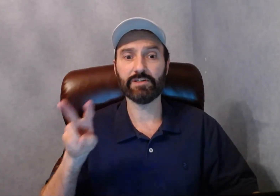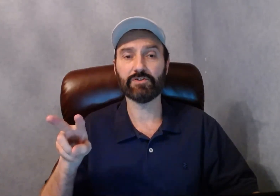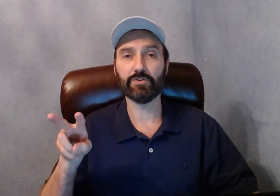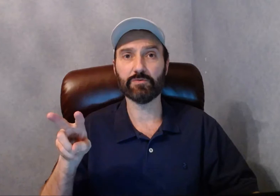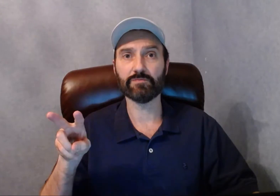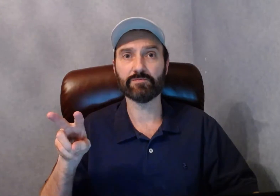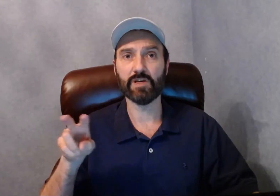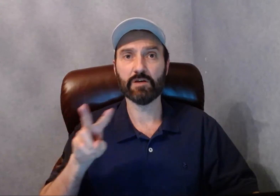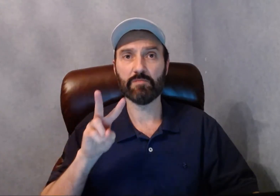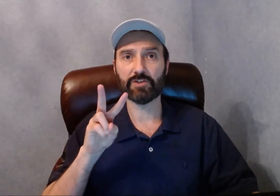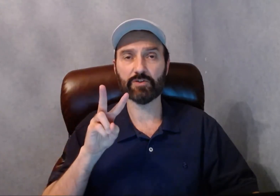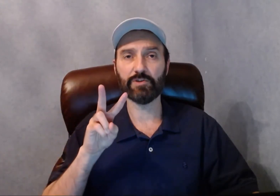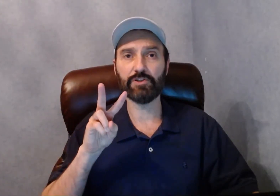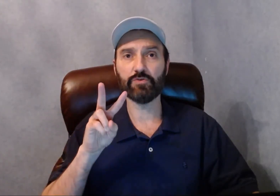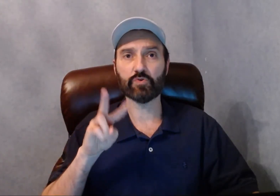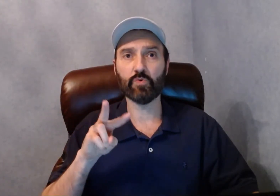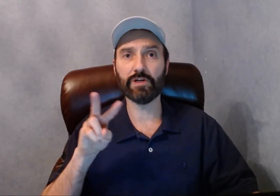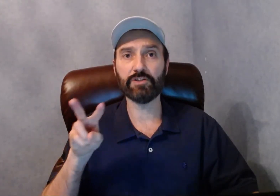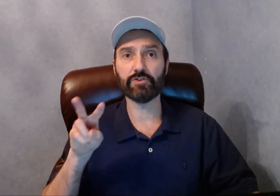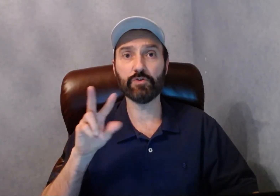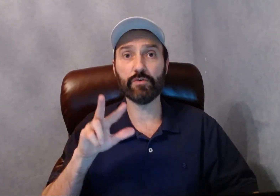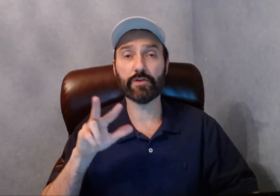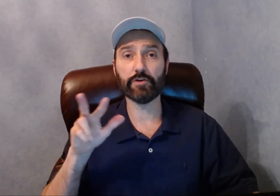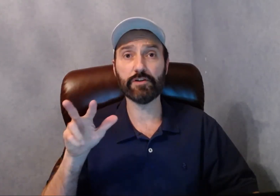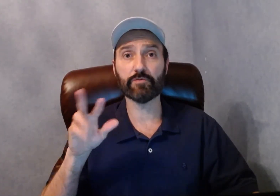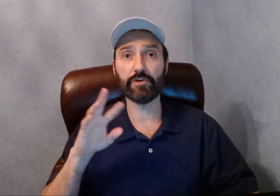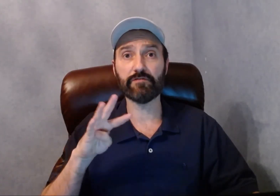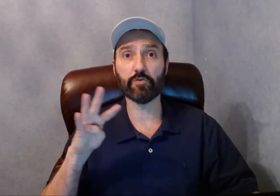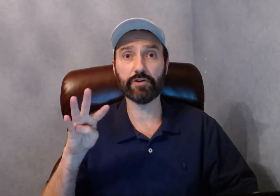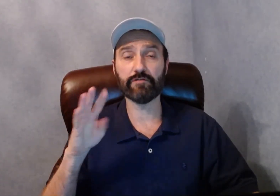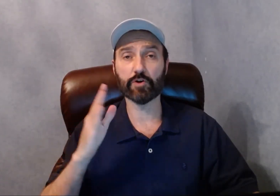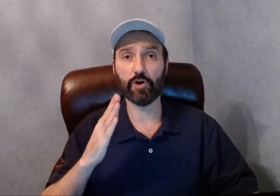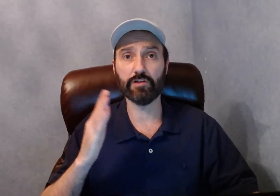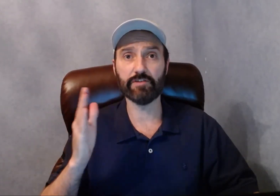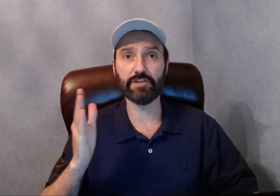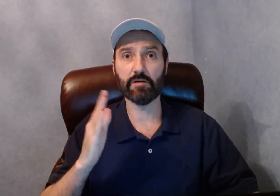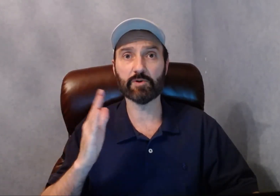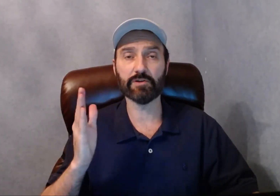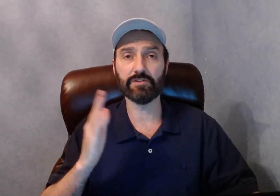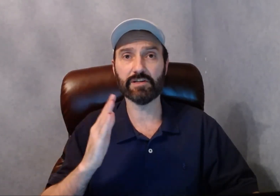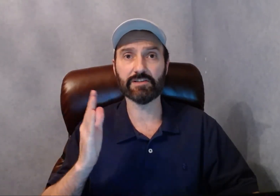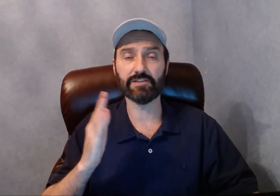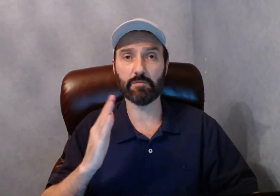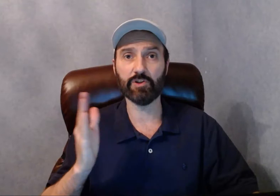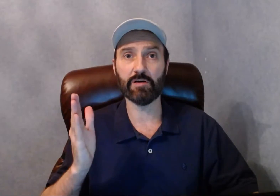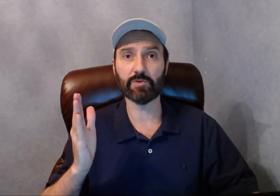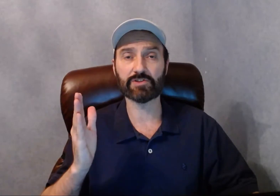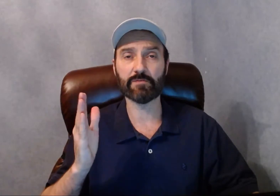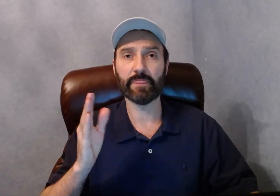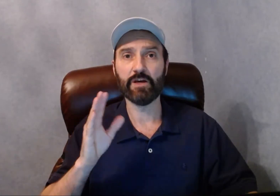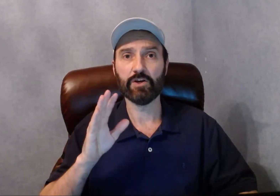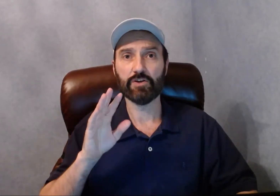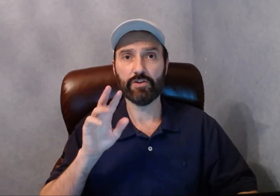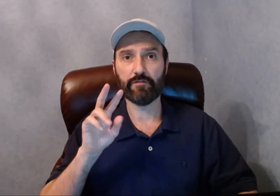22. Make sure when you do 22, 33, 44, all of the double numbers, the